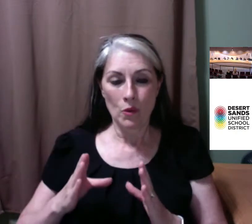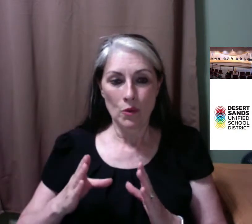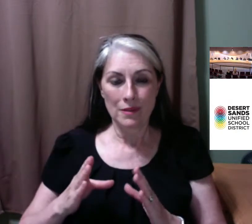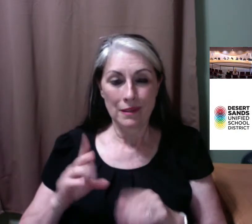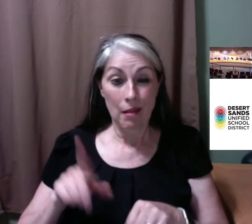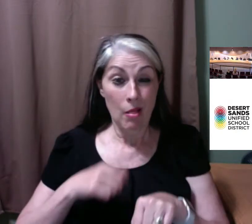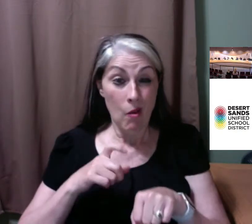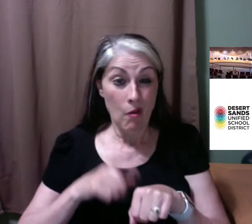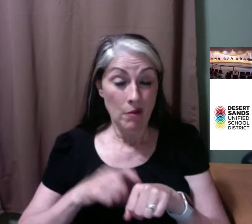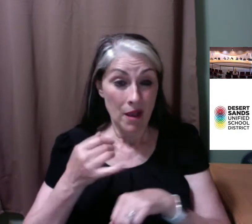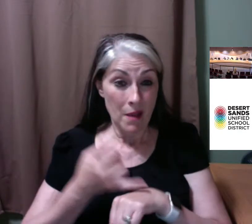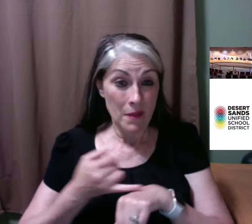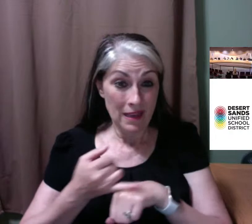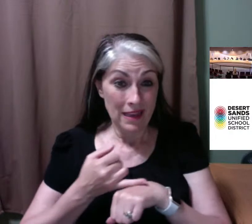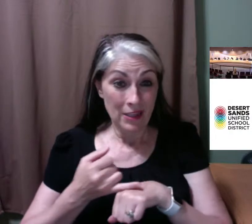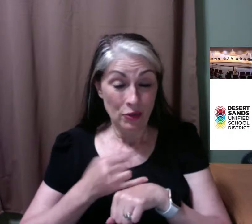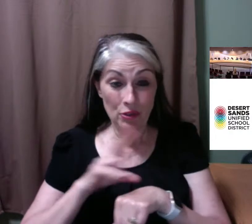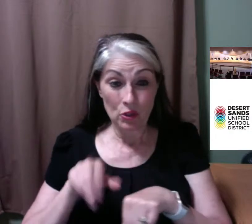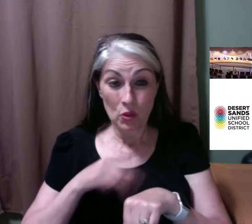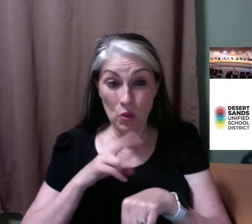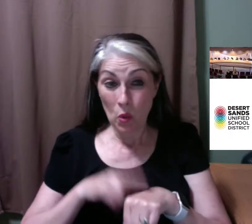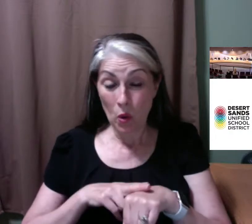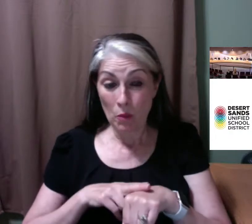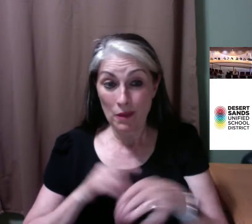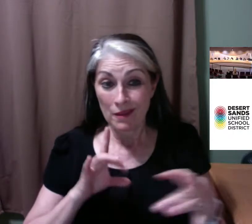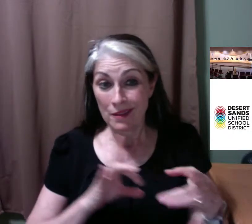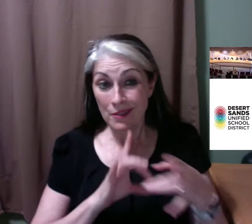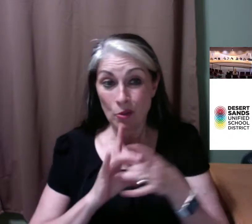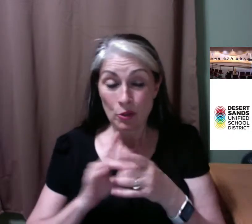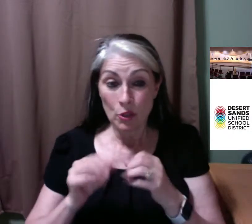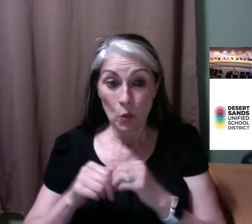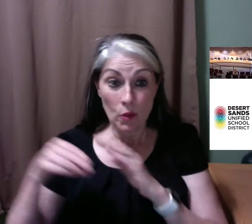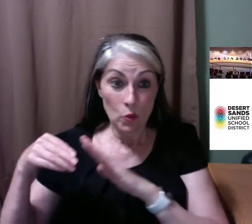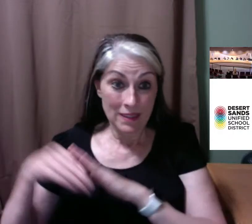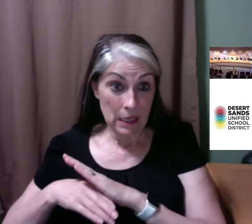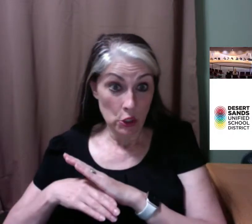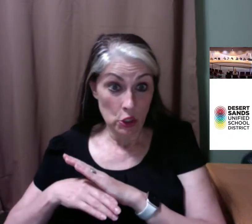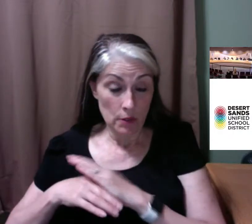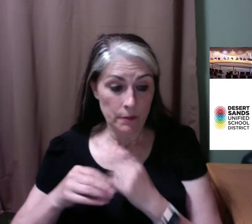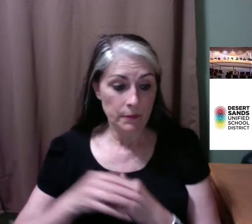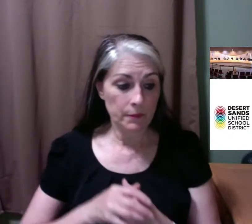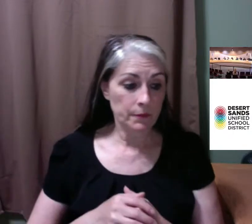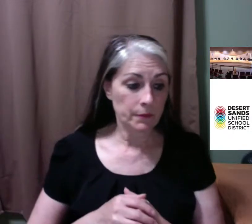longer-term interest rates, typically associated with recessions.